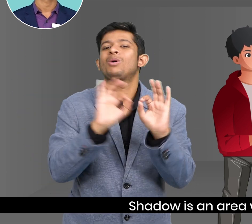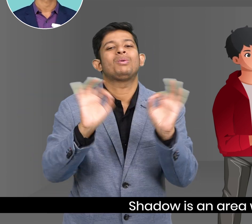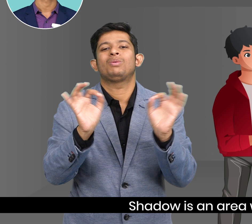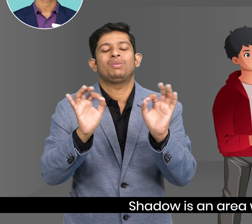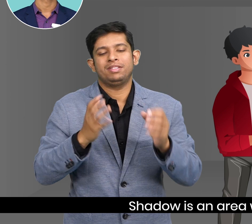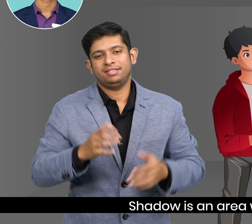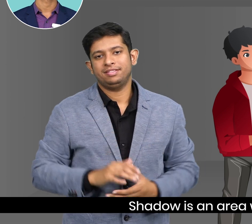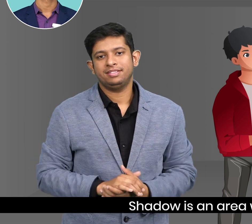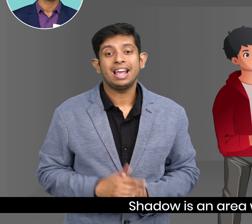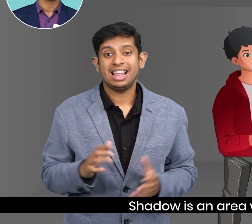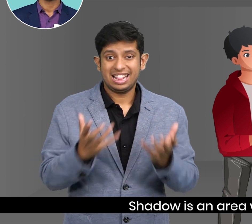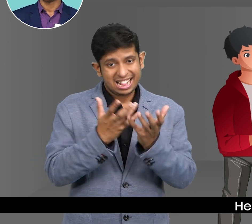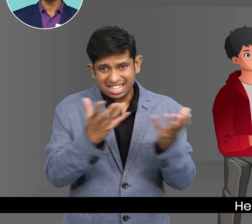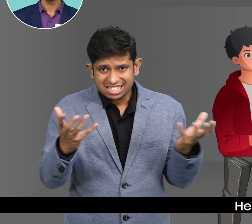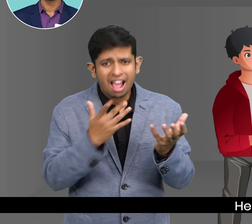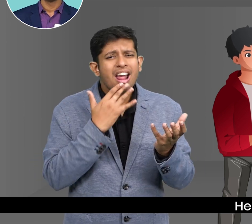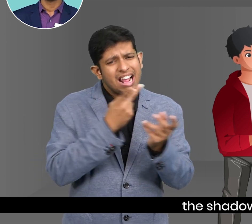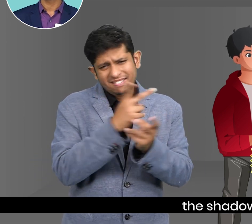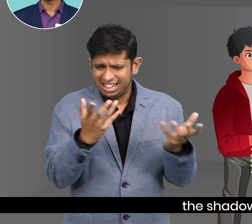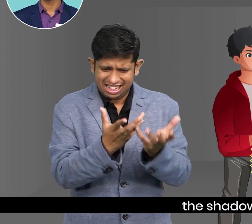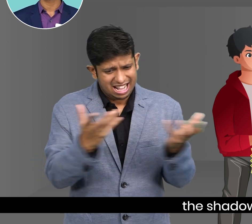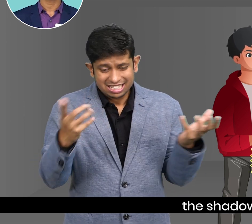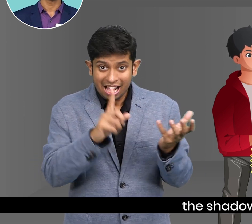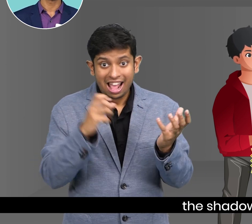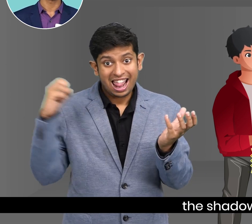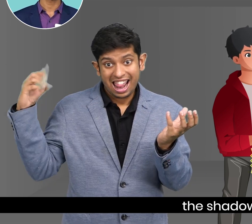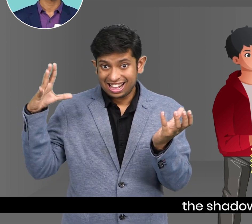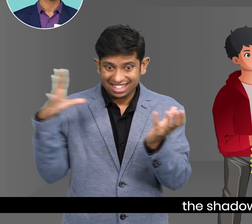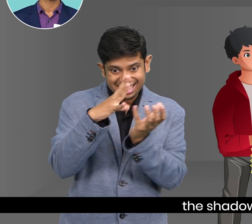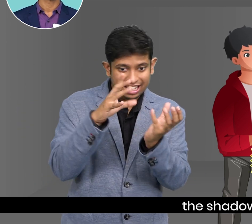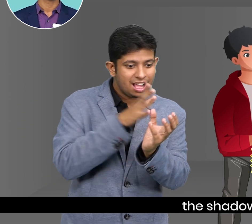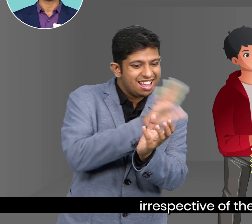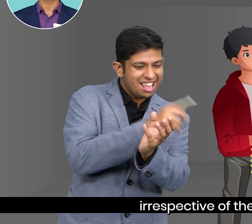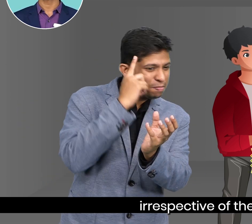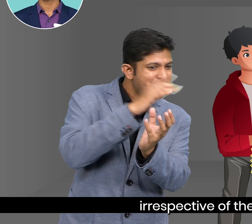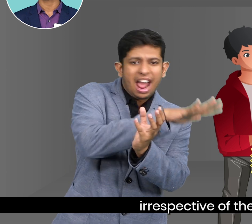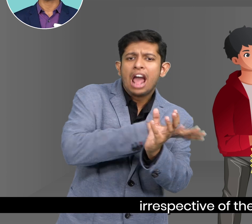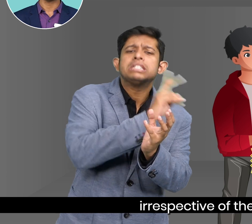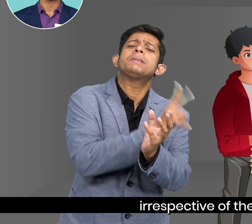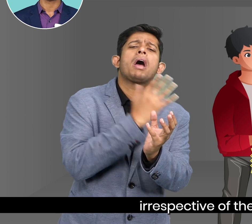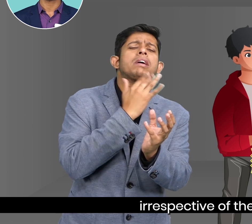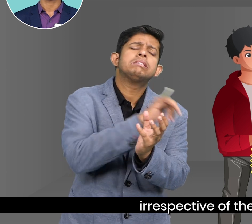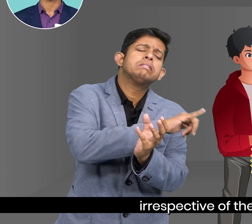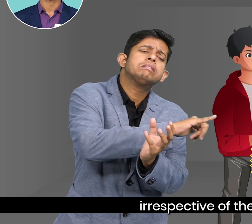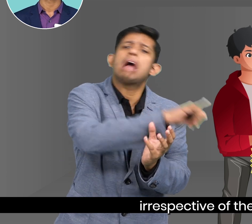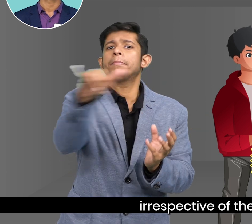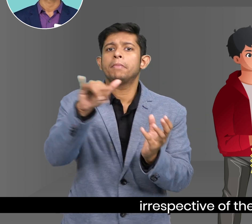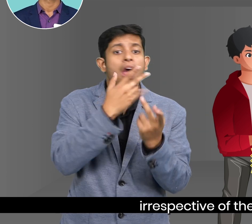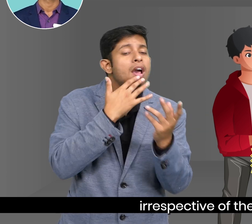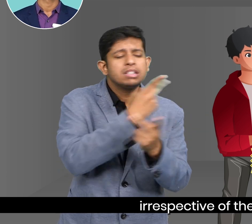Hence, the shadow is colorless irrespective of the color of the